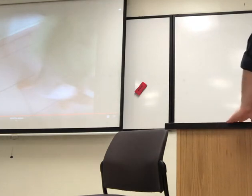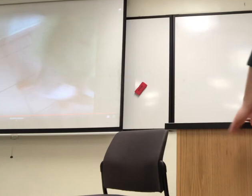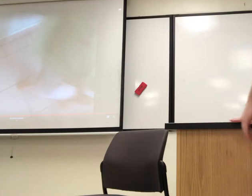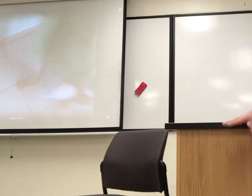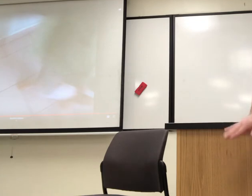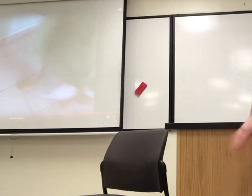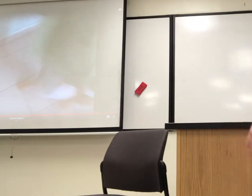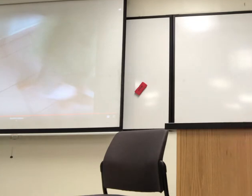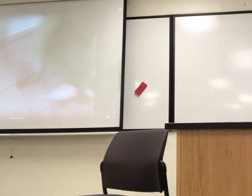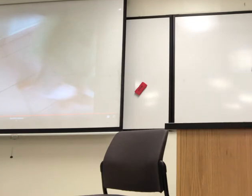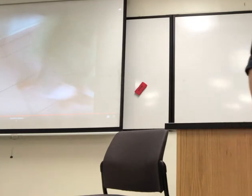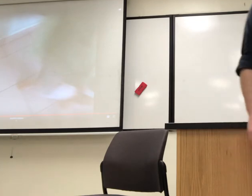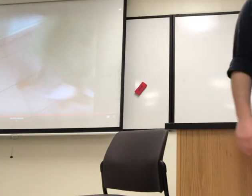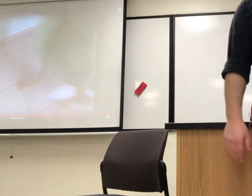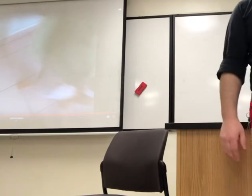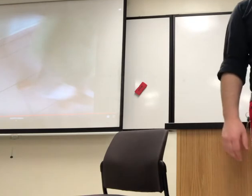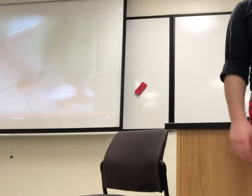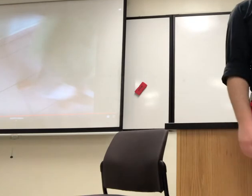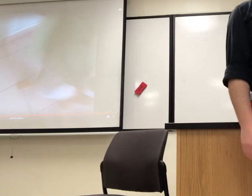Are you going to do it?